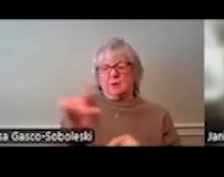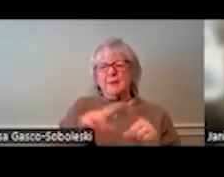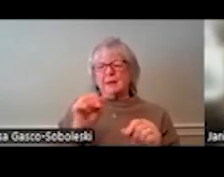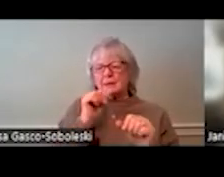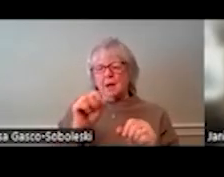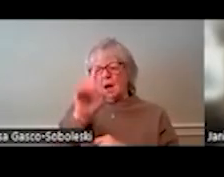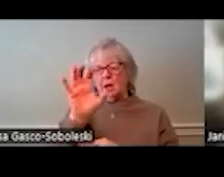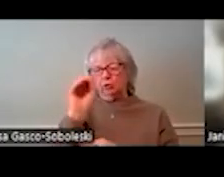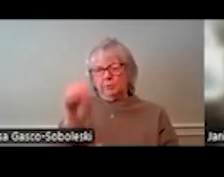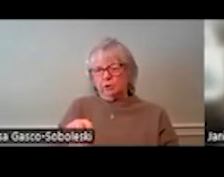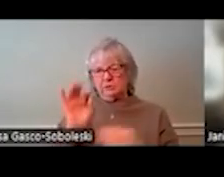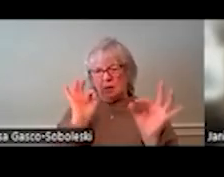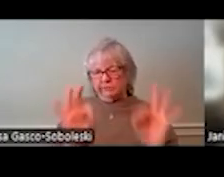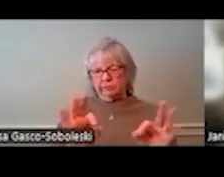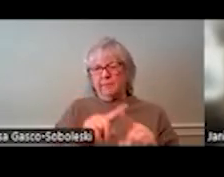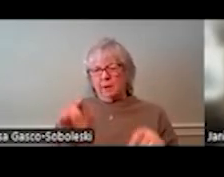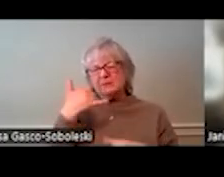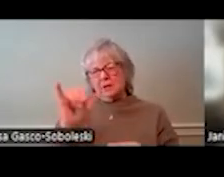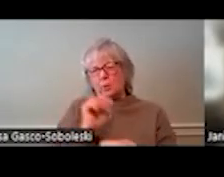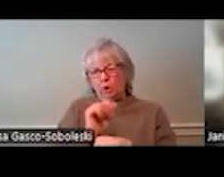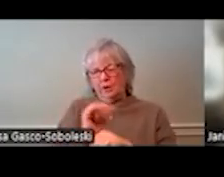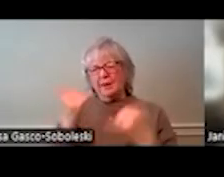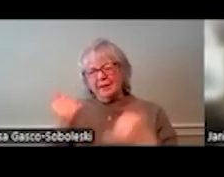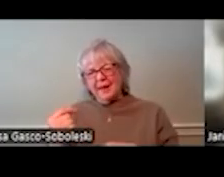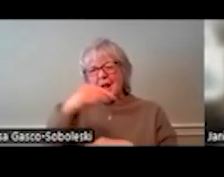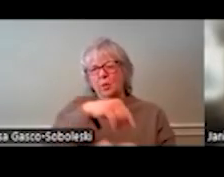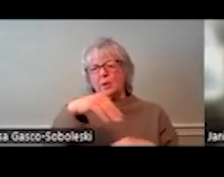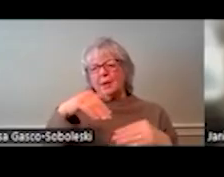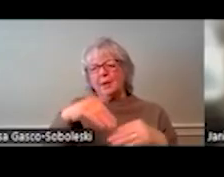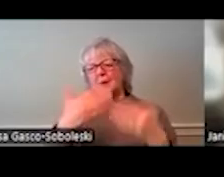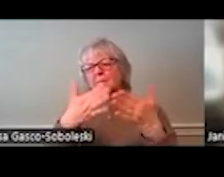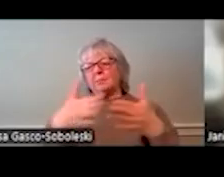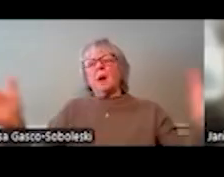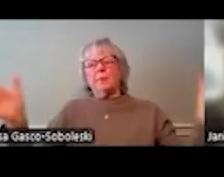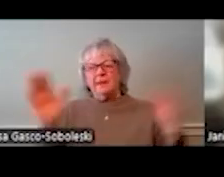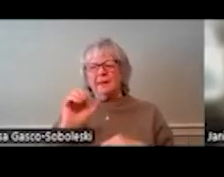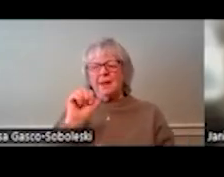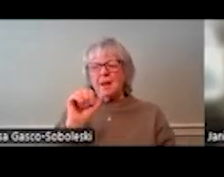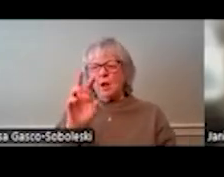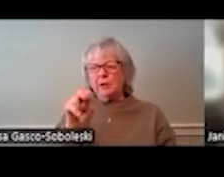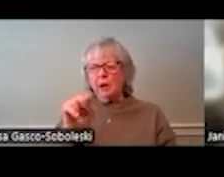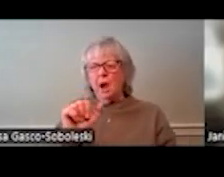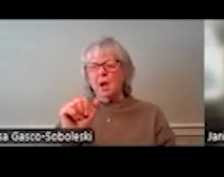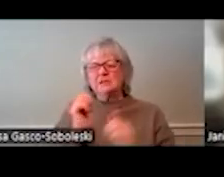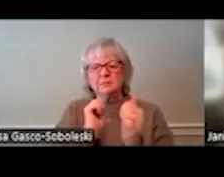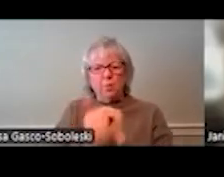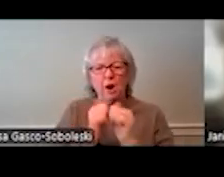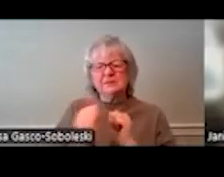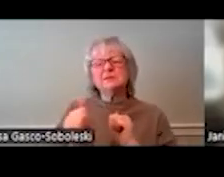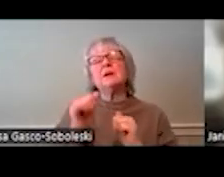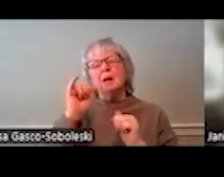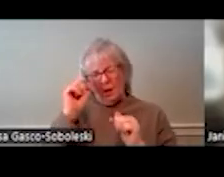and they do now have captions, but it's not 100% perfect. So that's something that we're still working on. Yeah. Being able